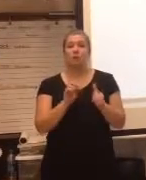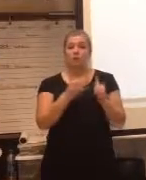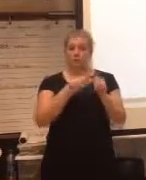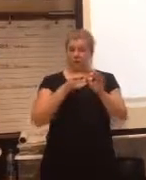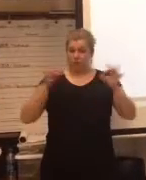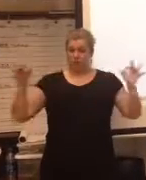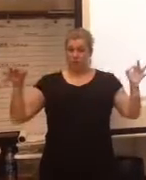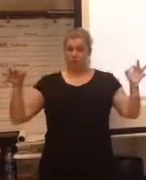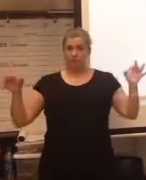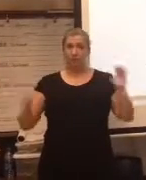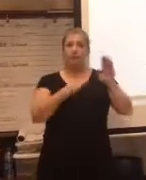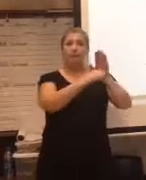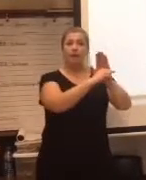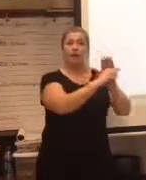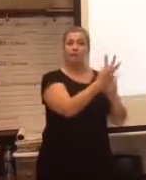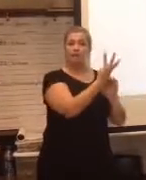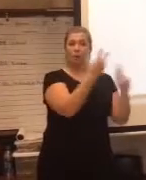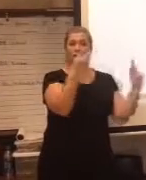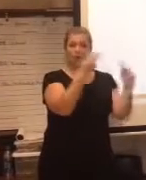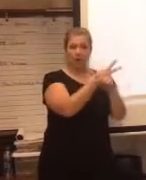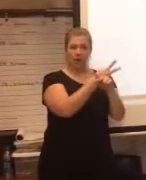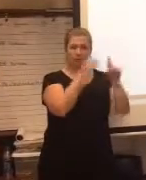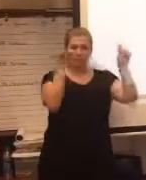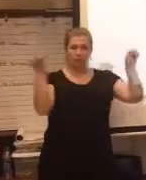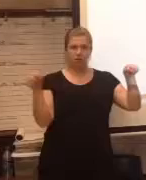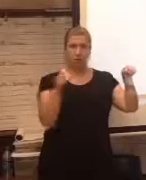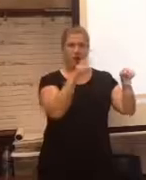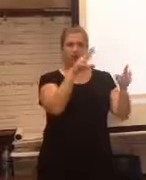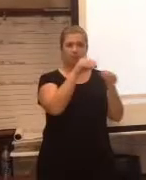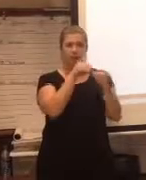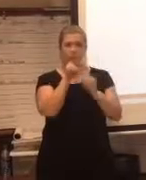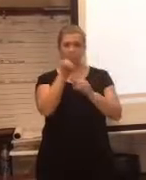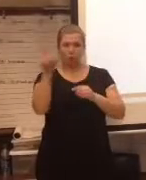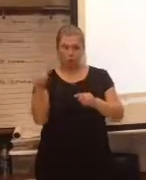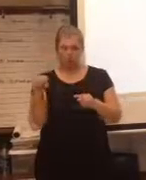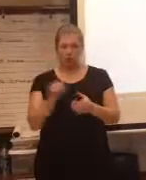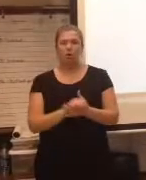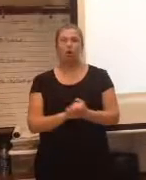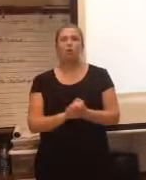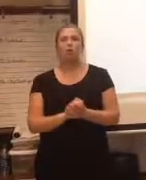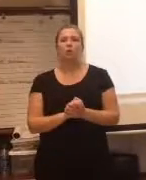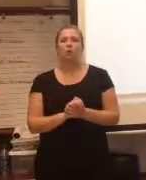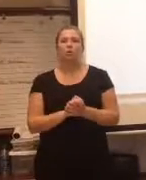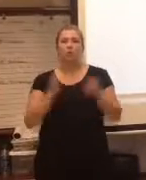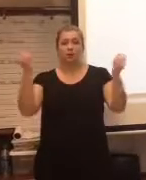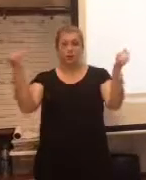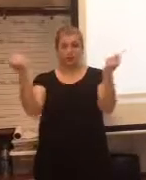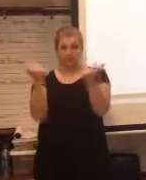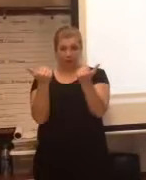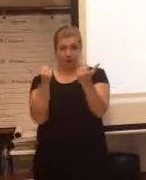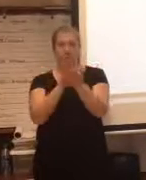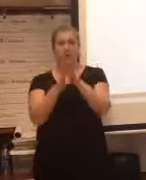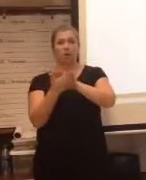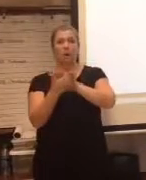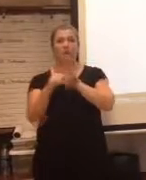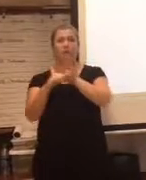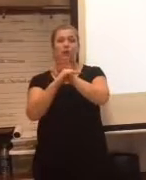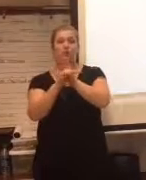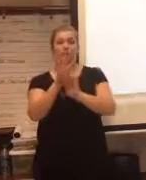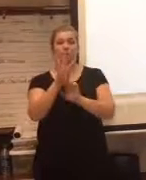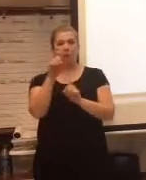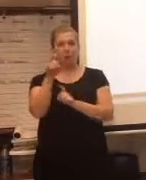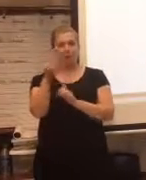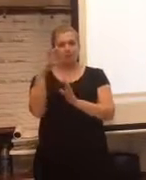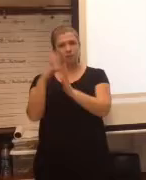had negative 4 times the quantity x plus 2, and we simplified it to be negative